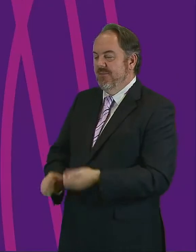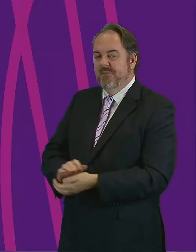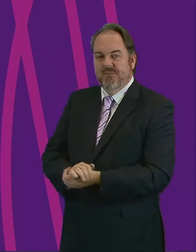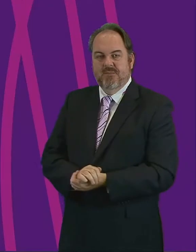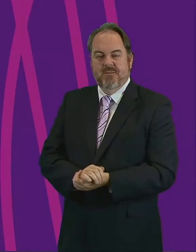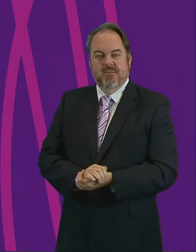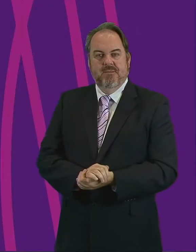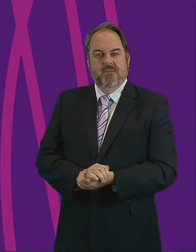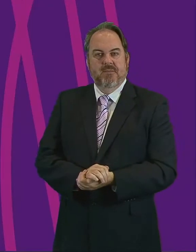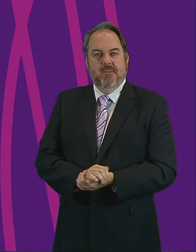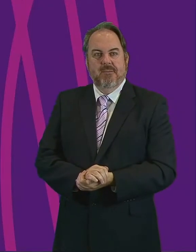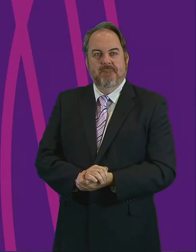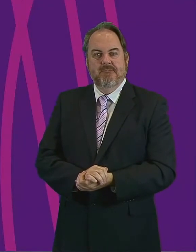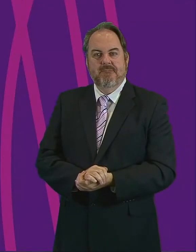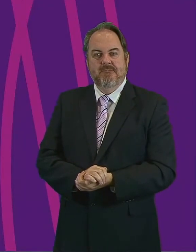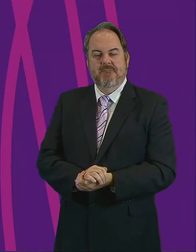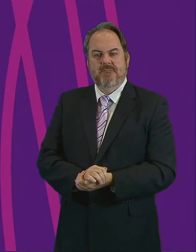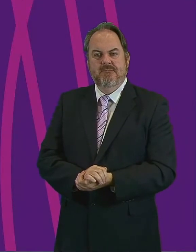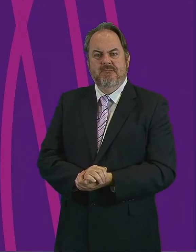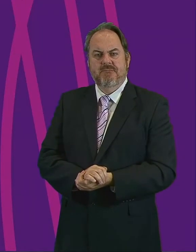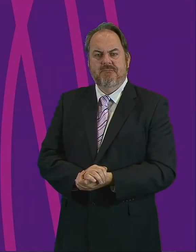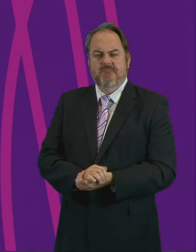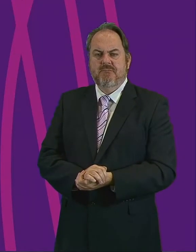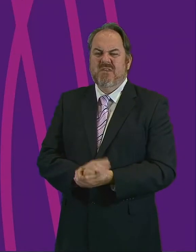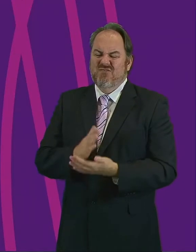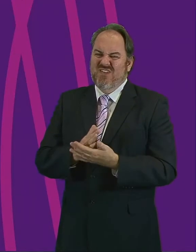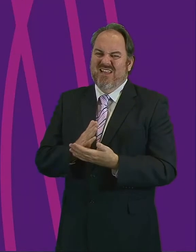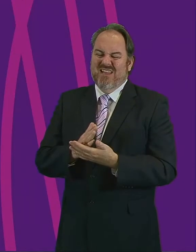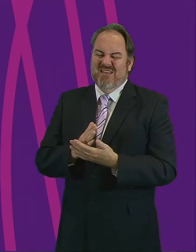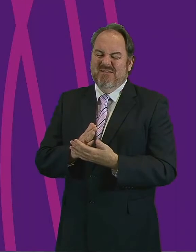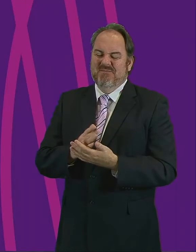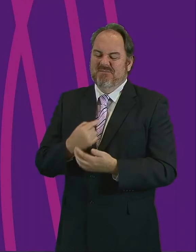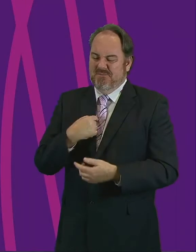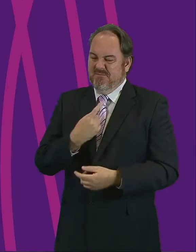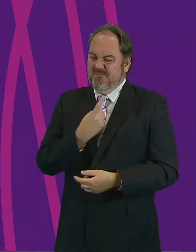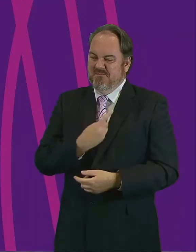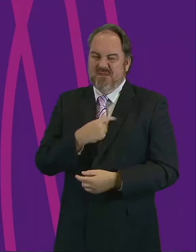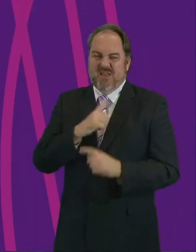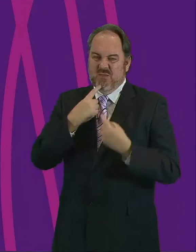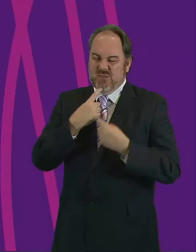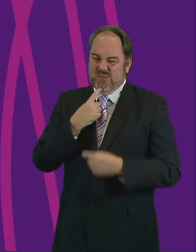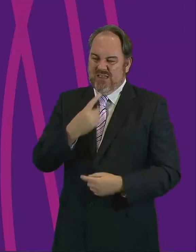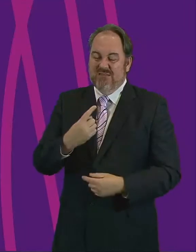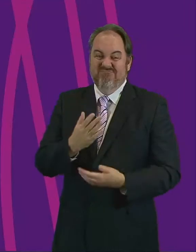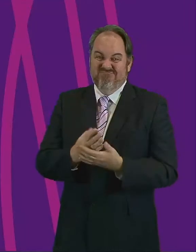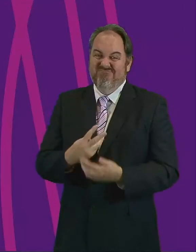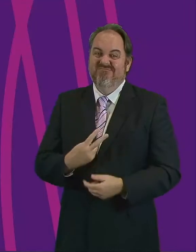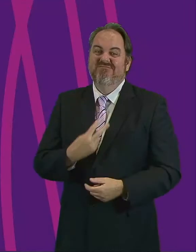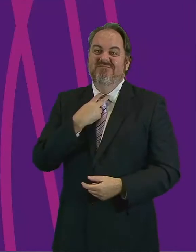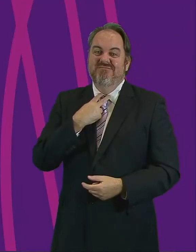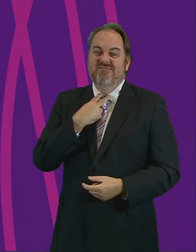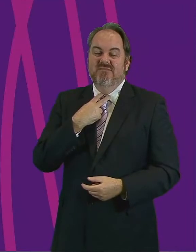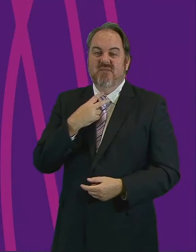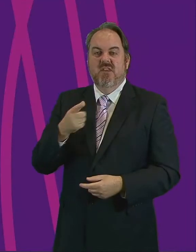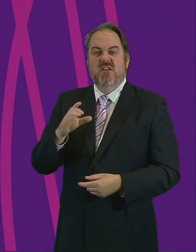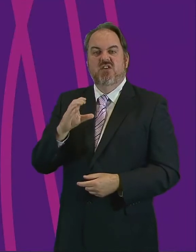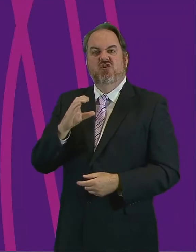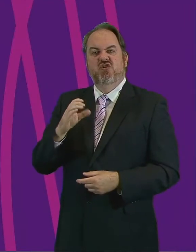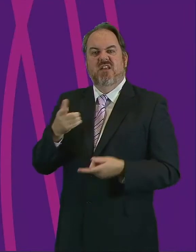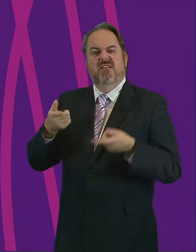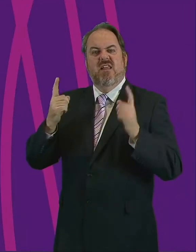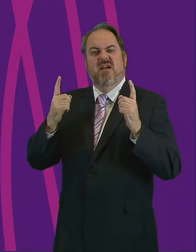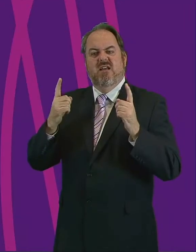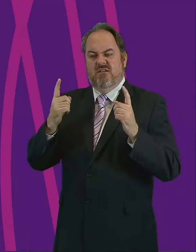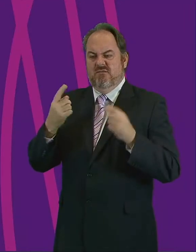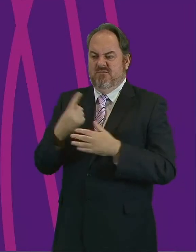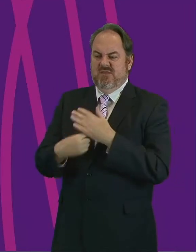remotely. Alex Rowley. It is deeply disappointing, Presiding Officer, that the Chancellor completely ignored the